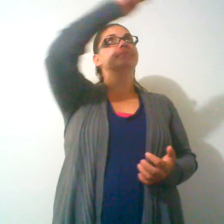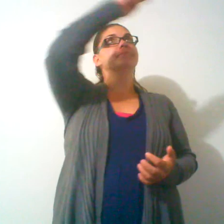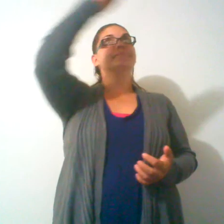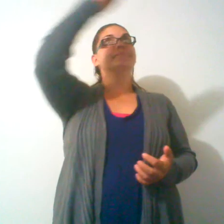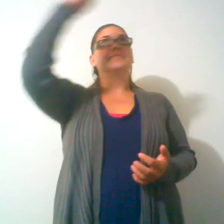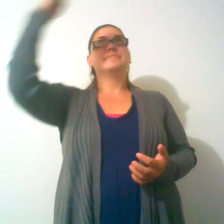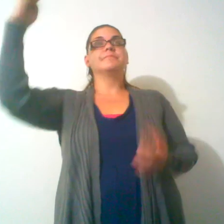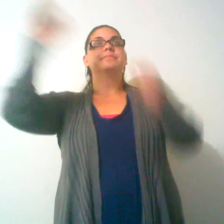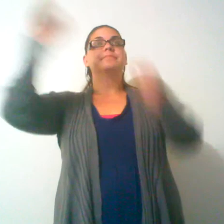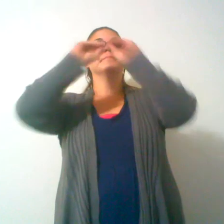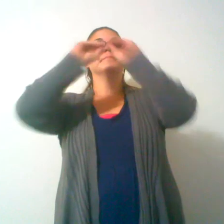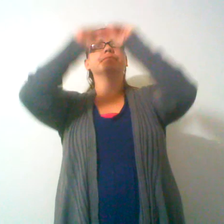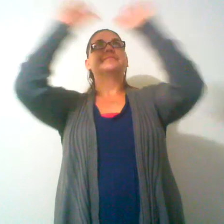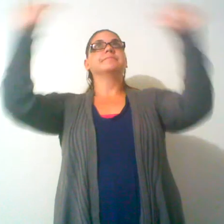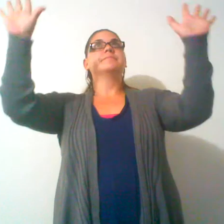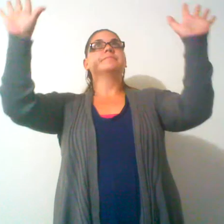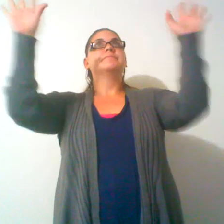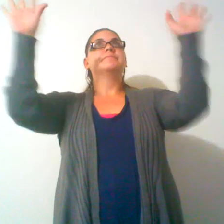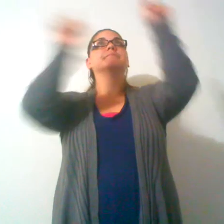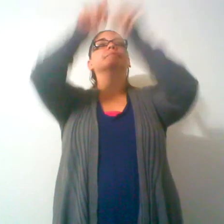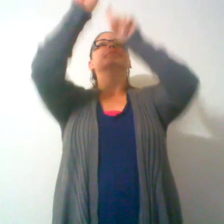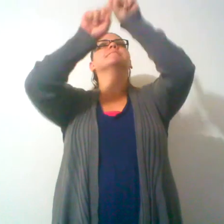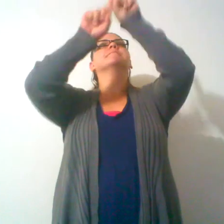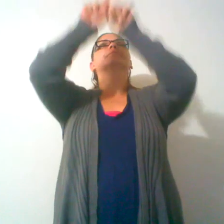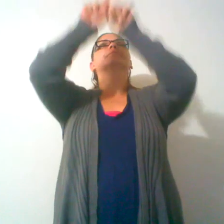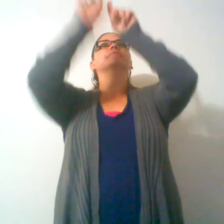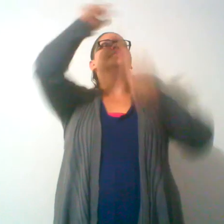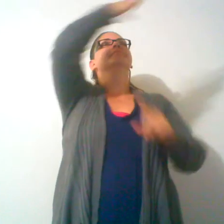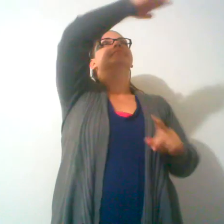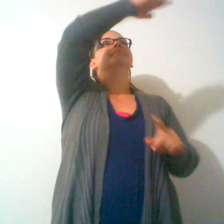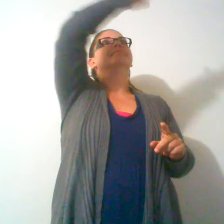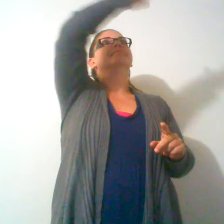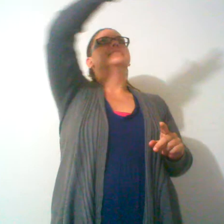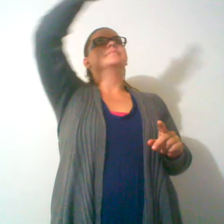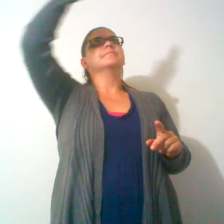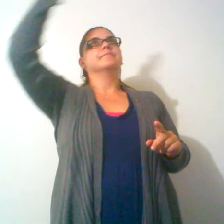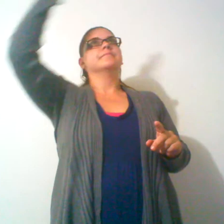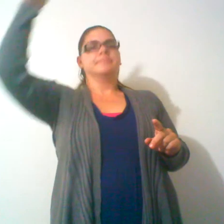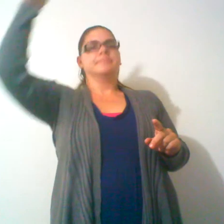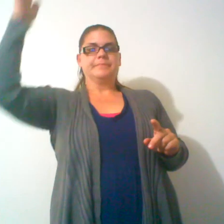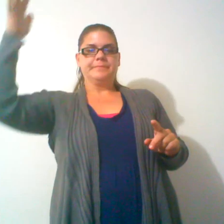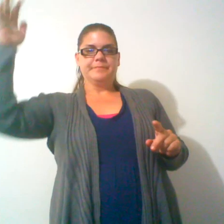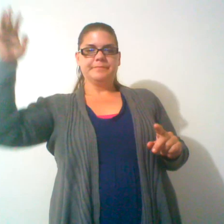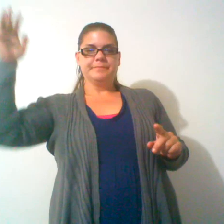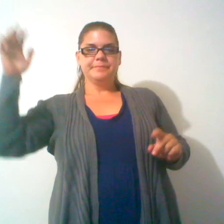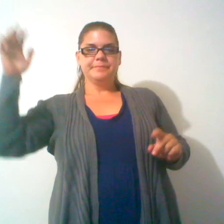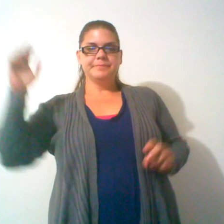then that my friend made a startling admission to me.